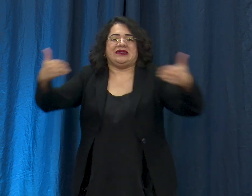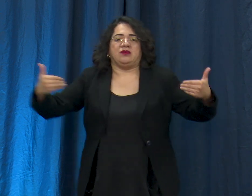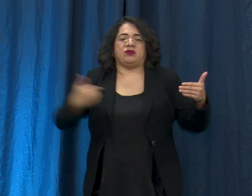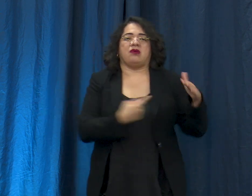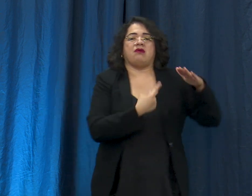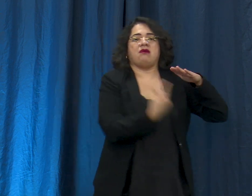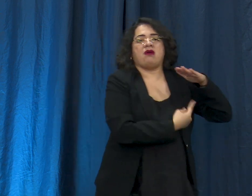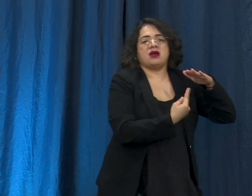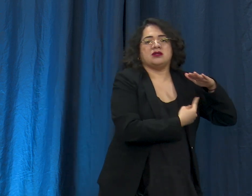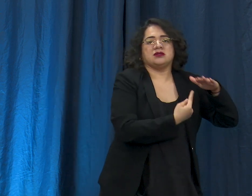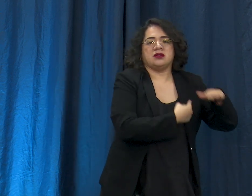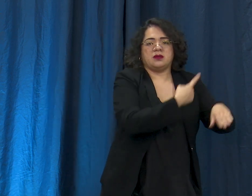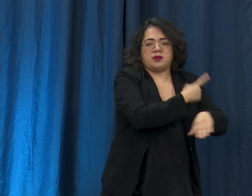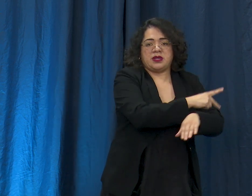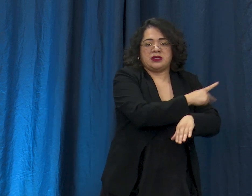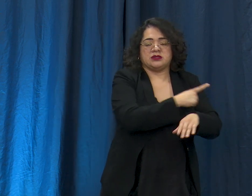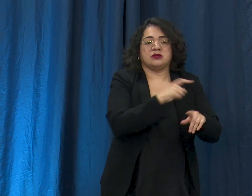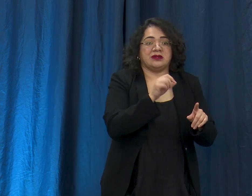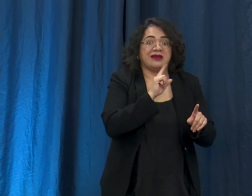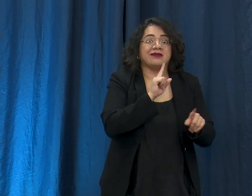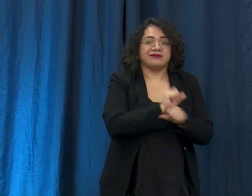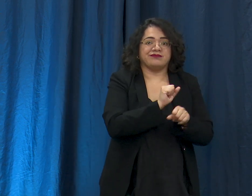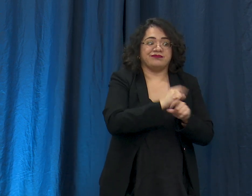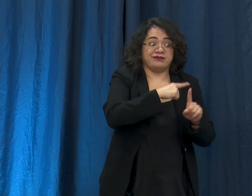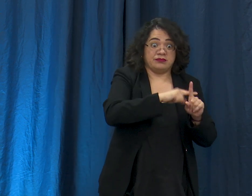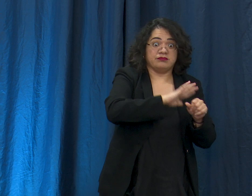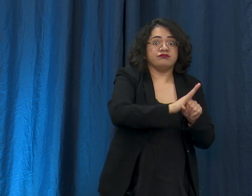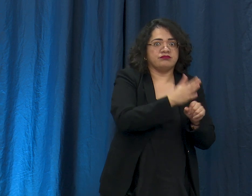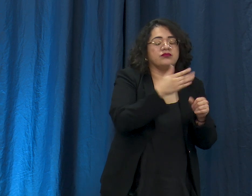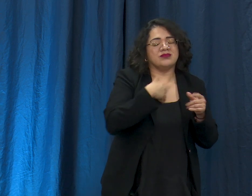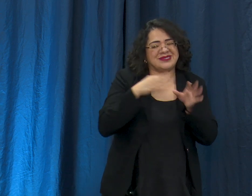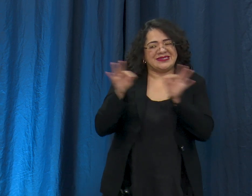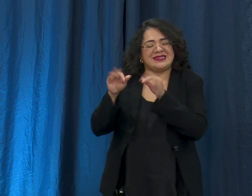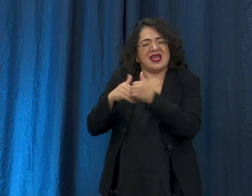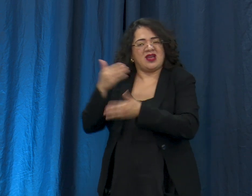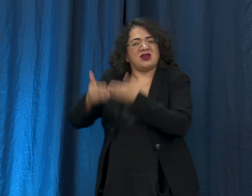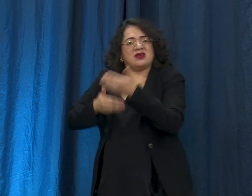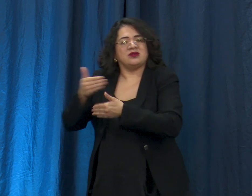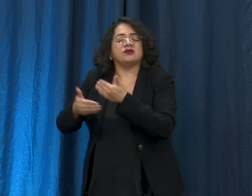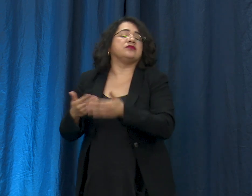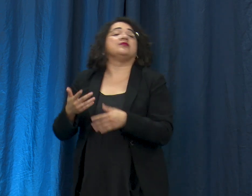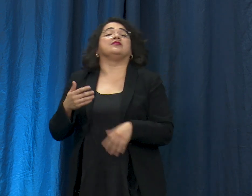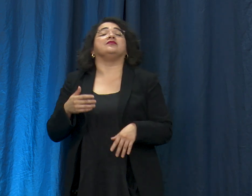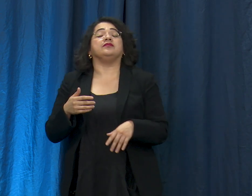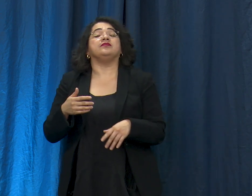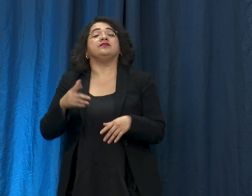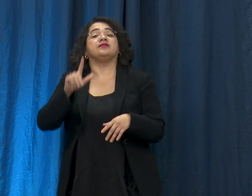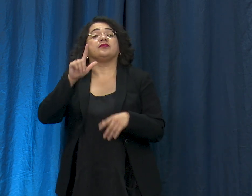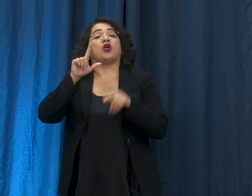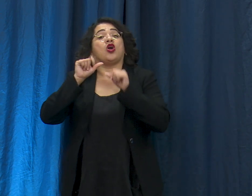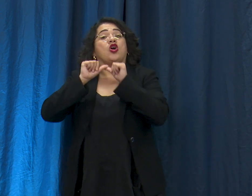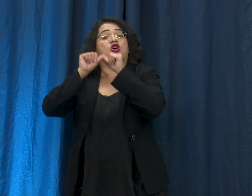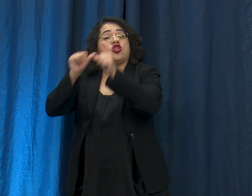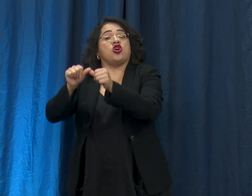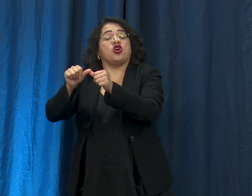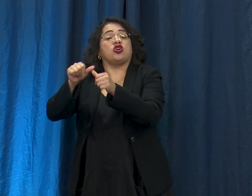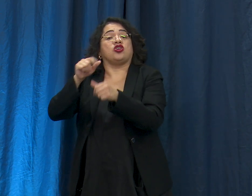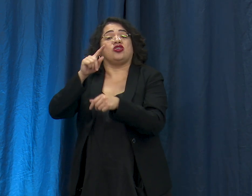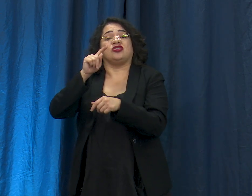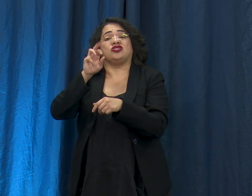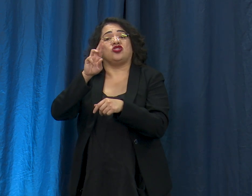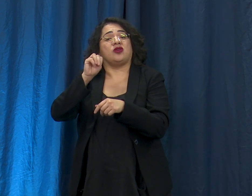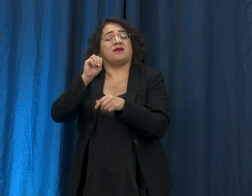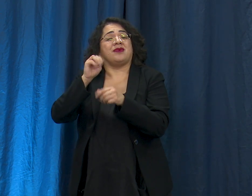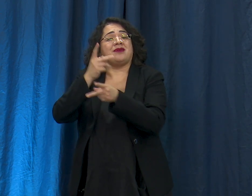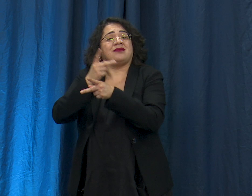our testing capacity continues to expand in Long Beach, we will also be expanding our testing efforts within our long-term care facilities in Long